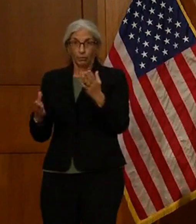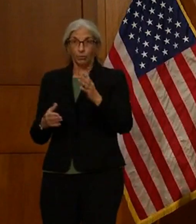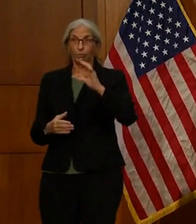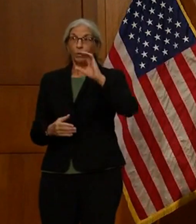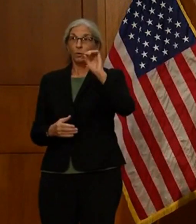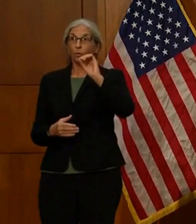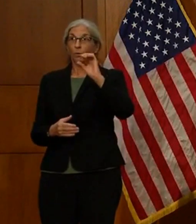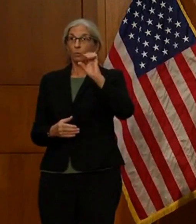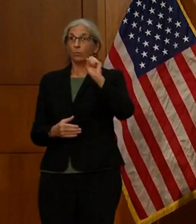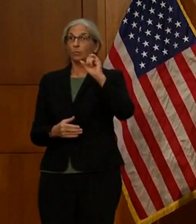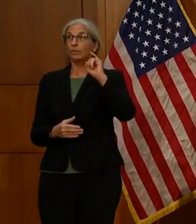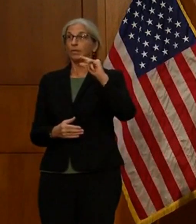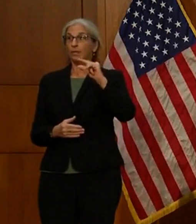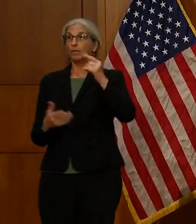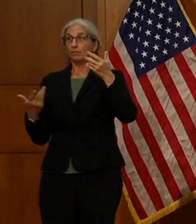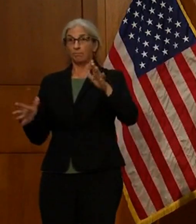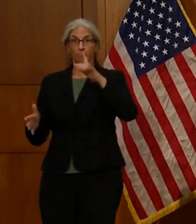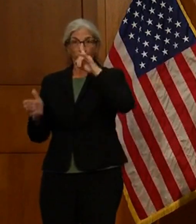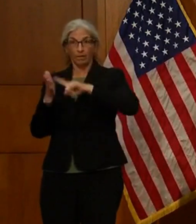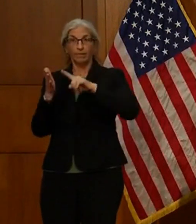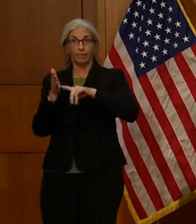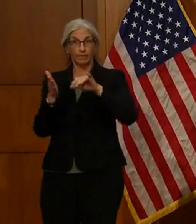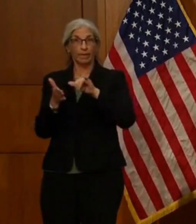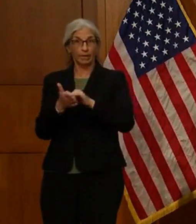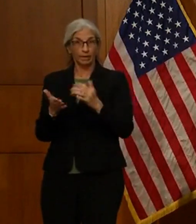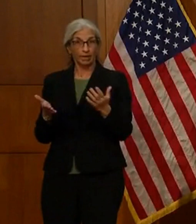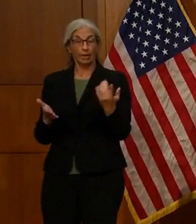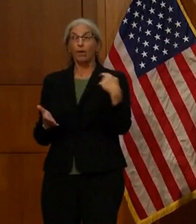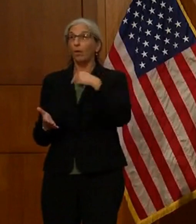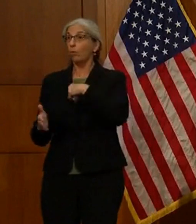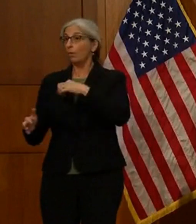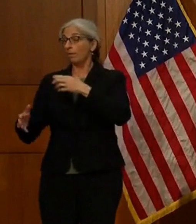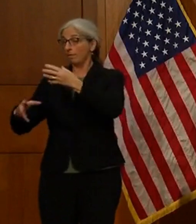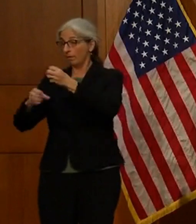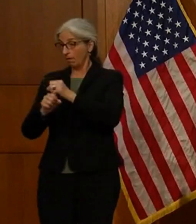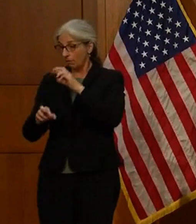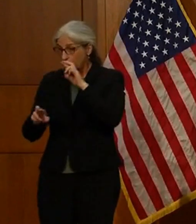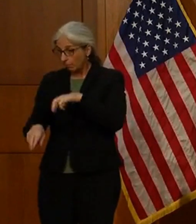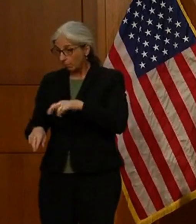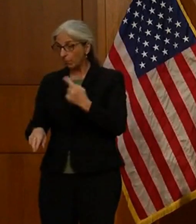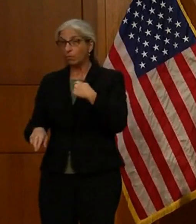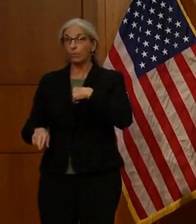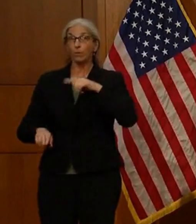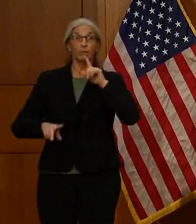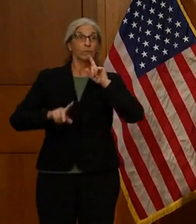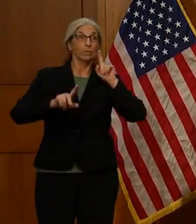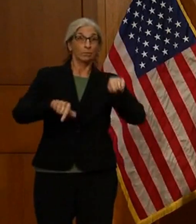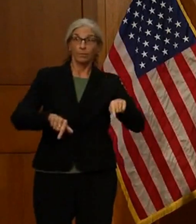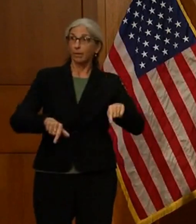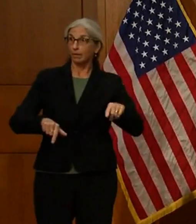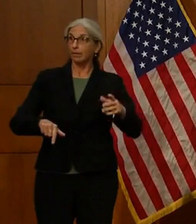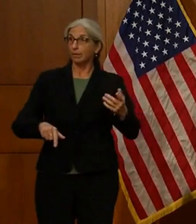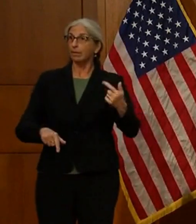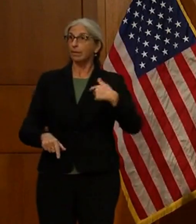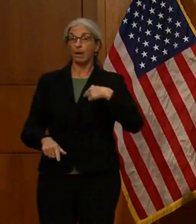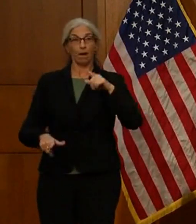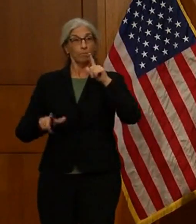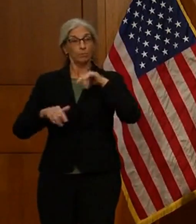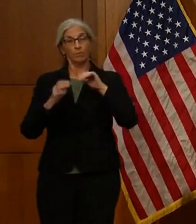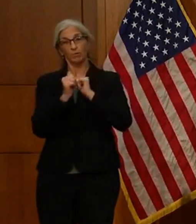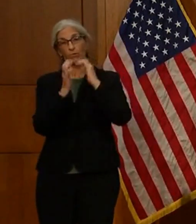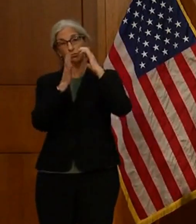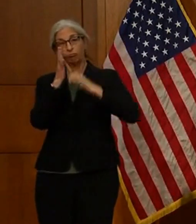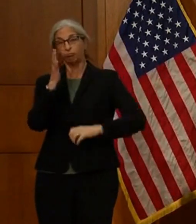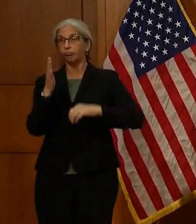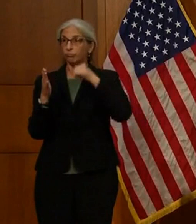been investigating that. We have received a report. We have responded. I responded in a lengthy letter along